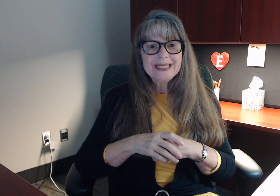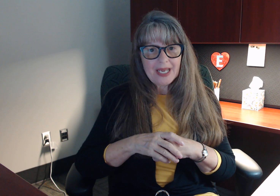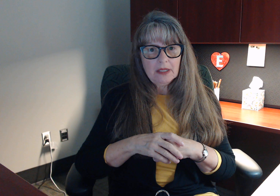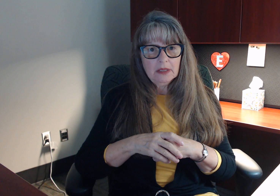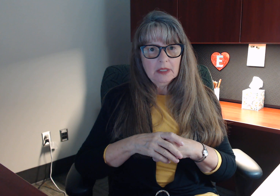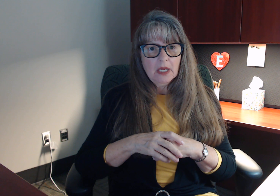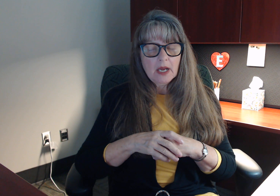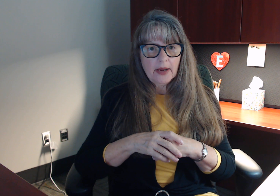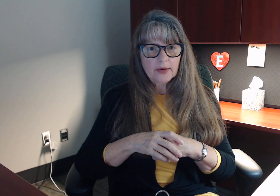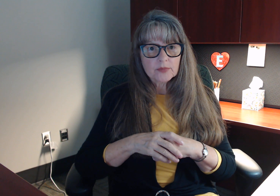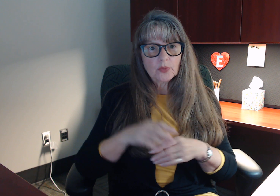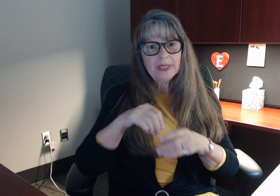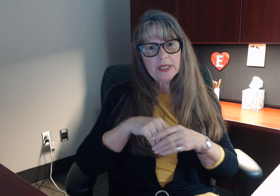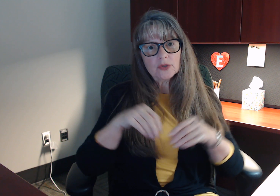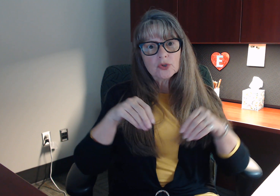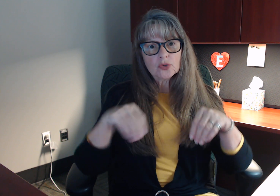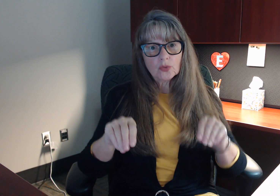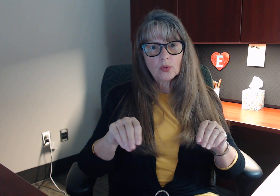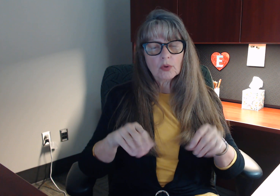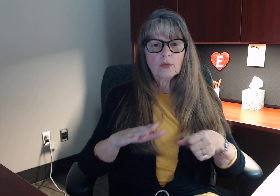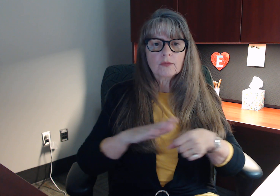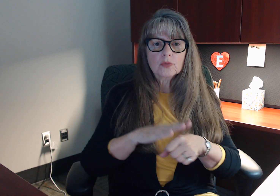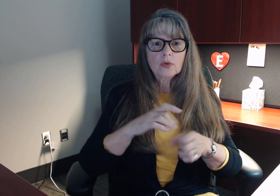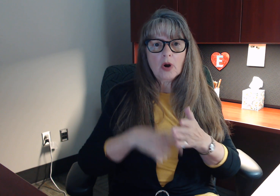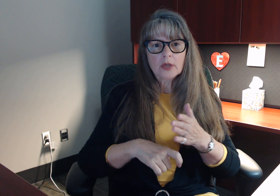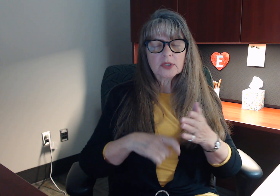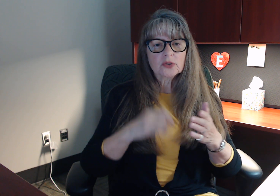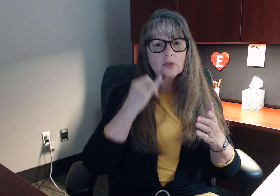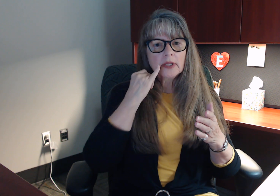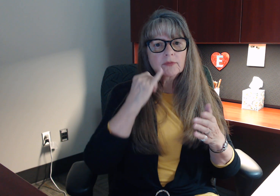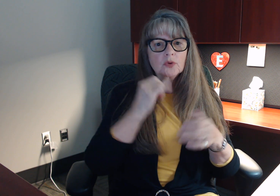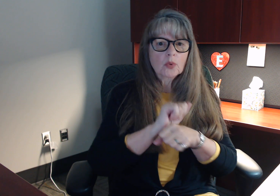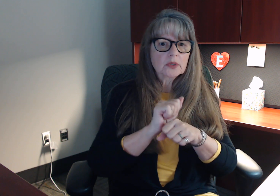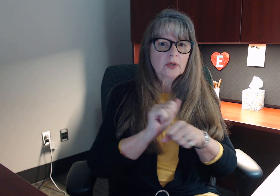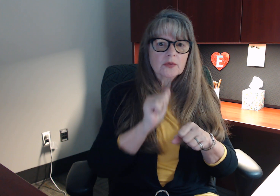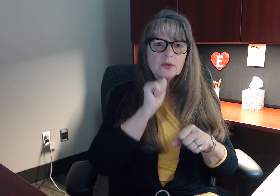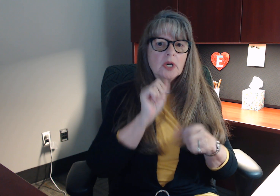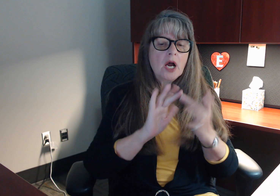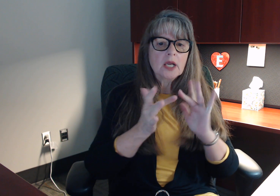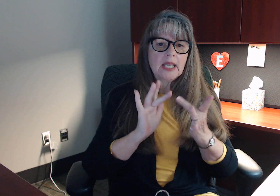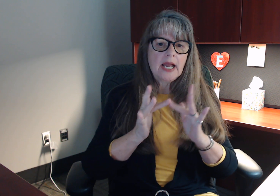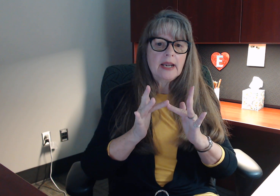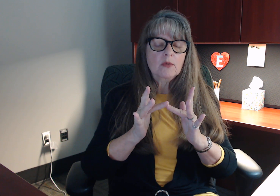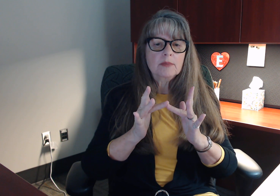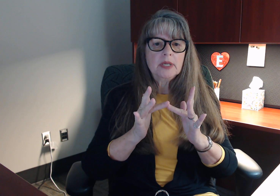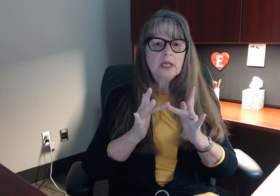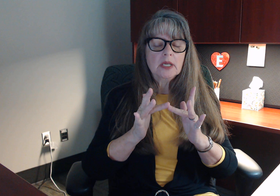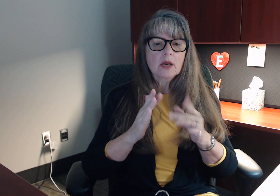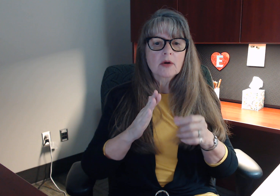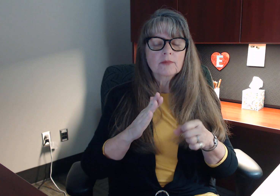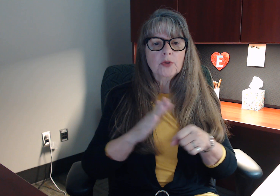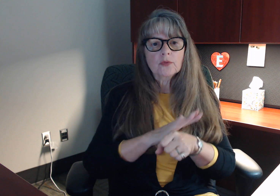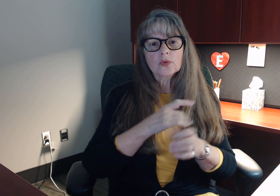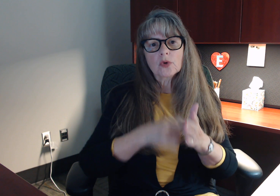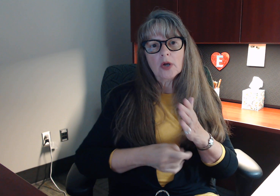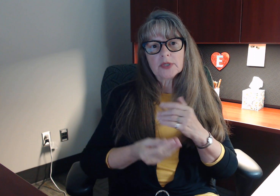Retail items are in store or full cost. So like if you work there and there's not online, it would be, full cost